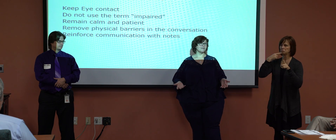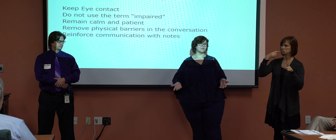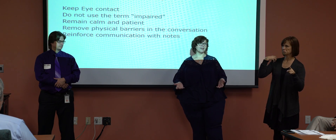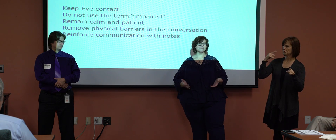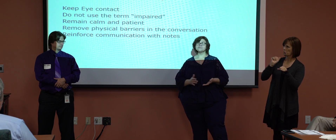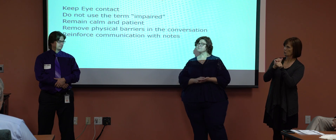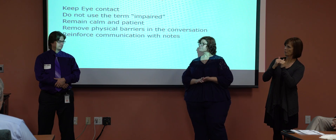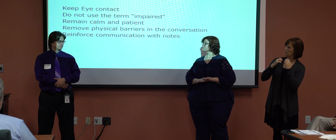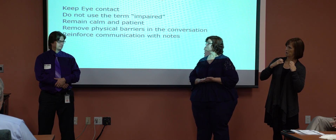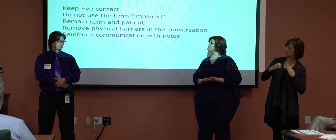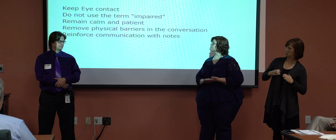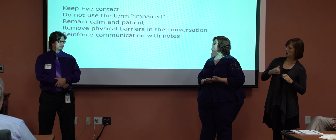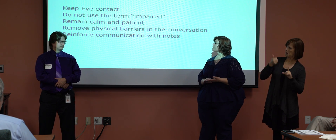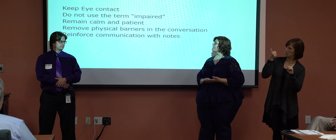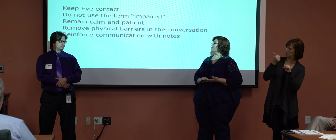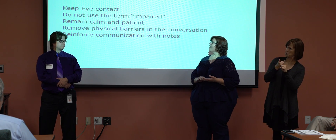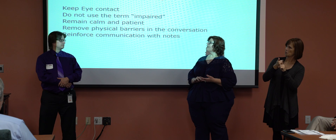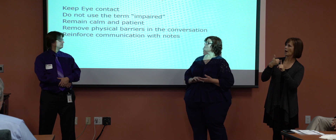and then you go from